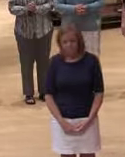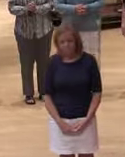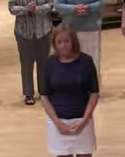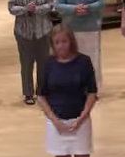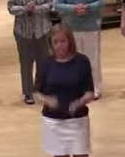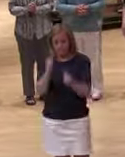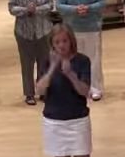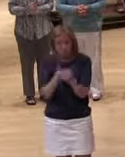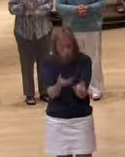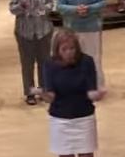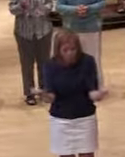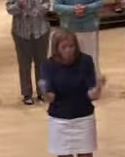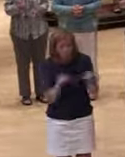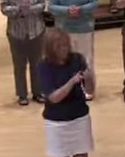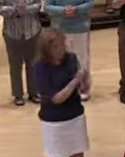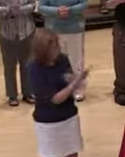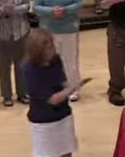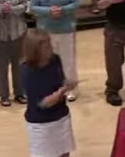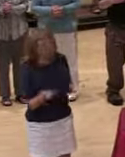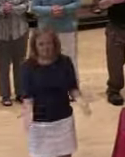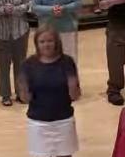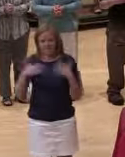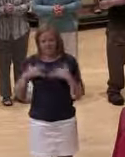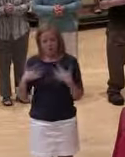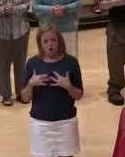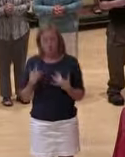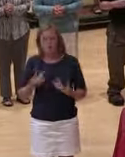May God be with you. Lift up your hearts.